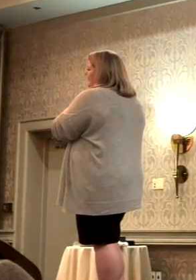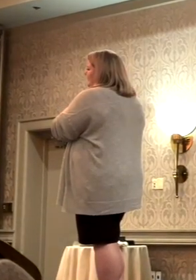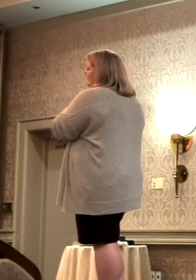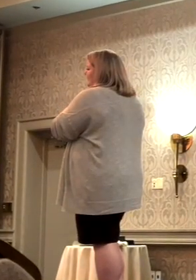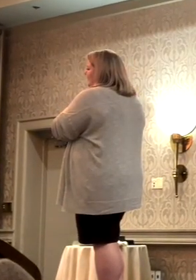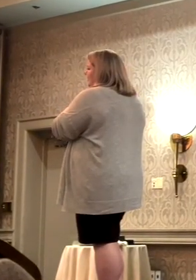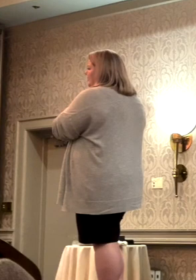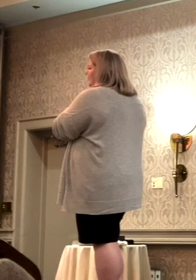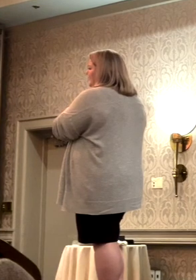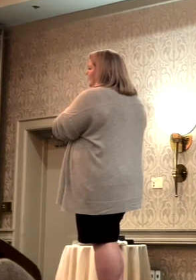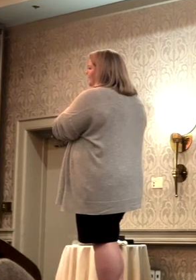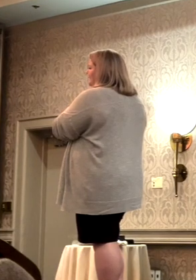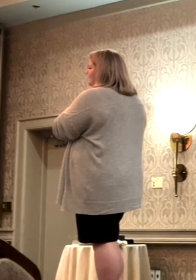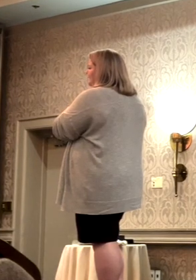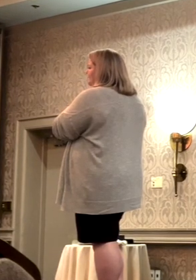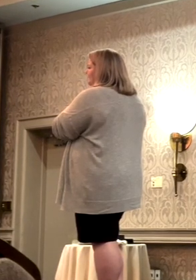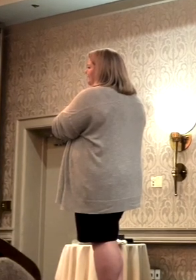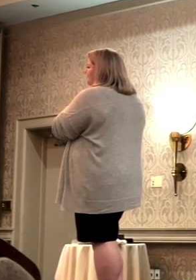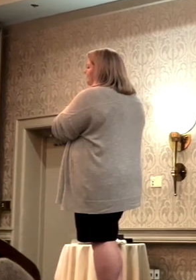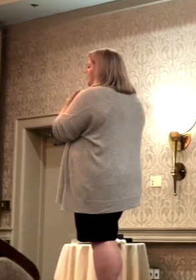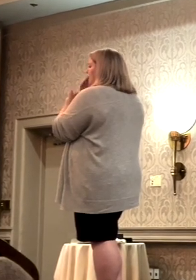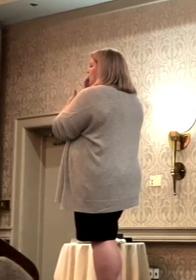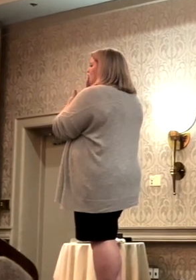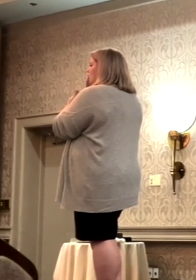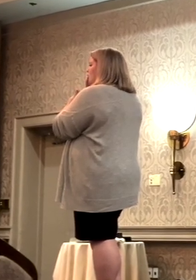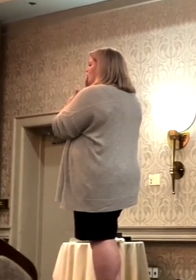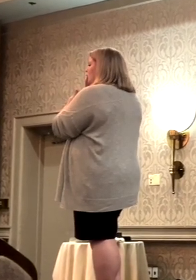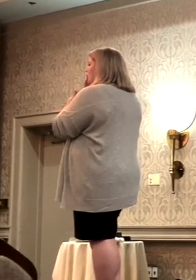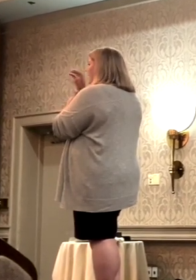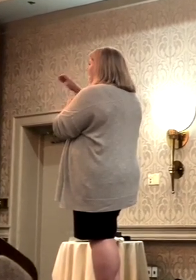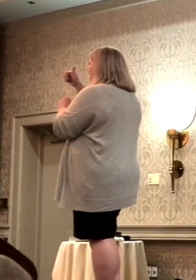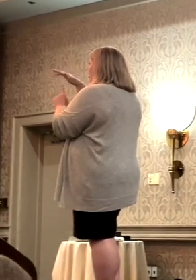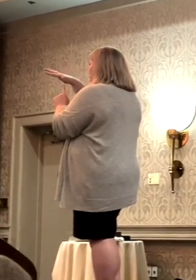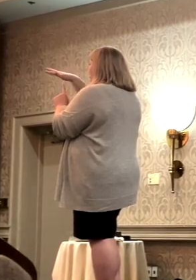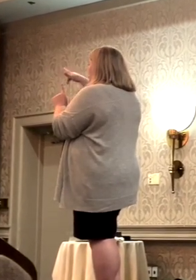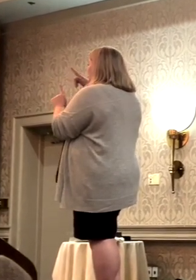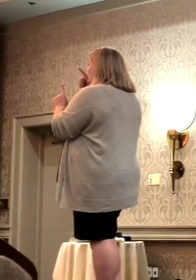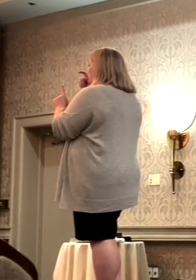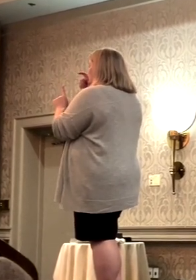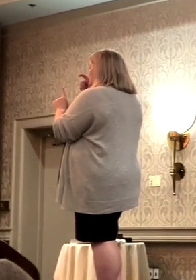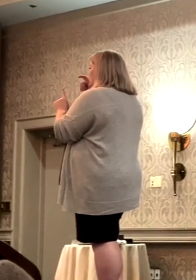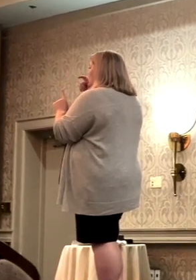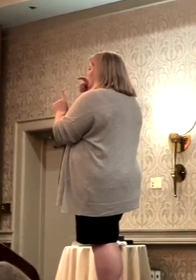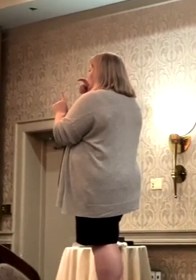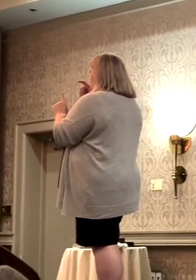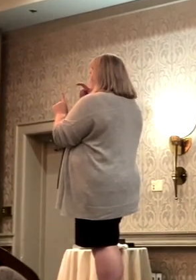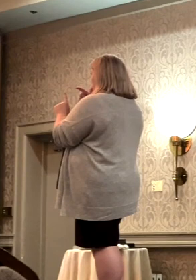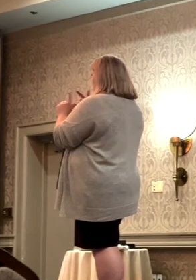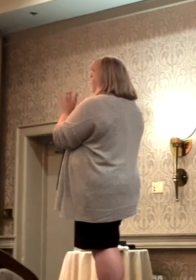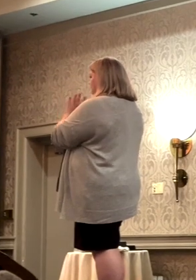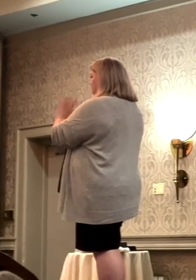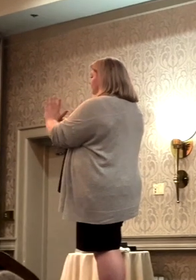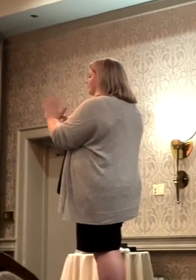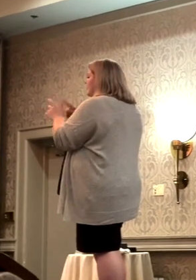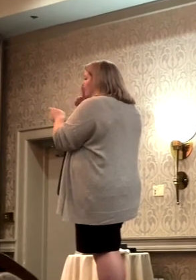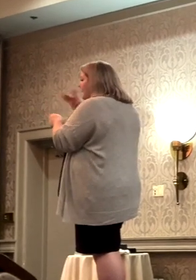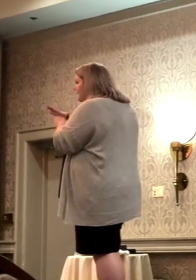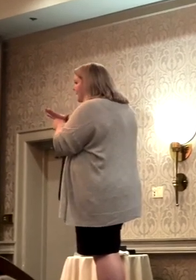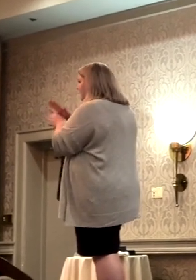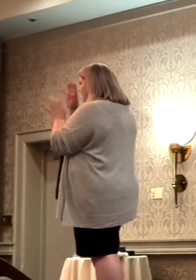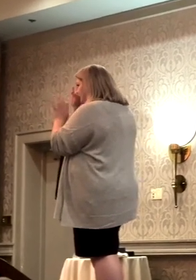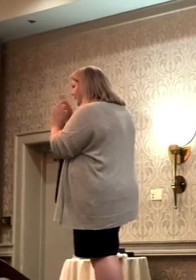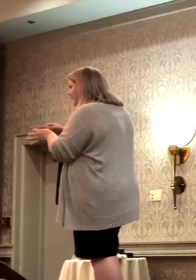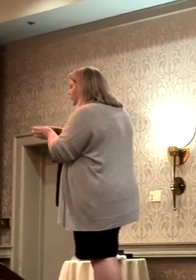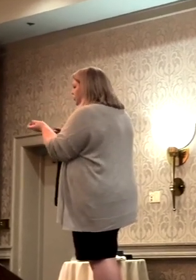I know of no one who better exemplifies the commitment, the dedication of